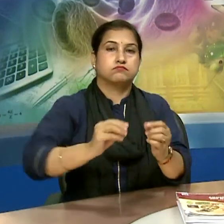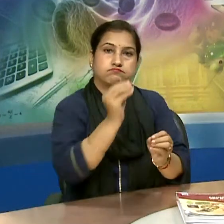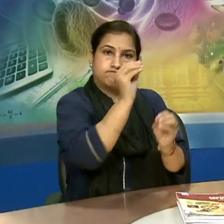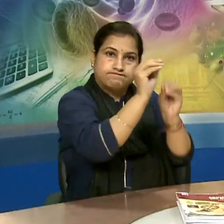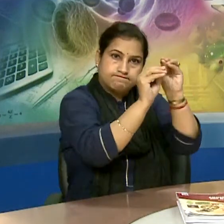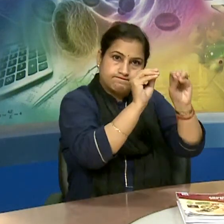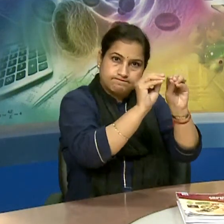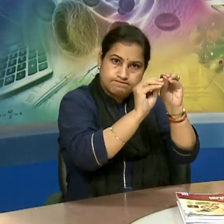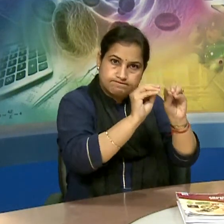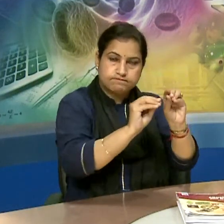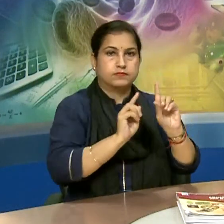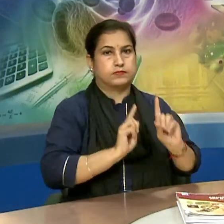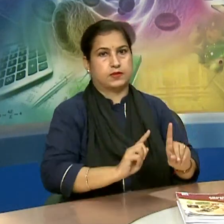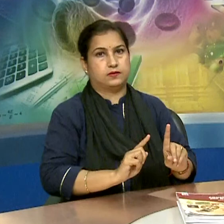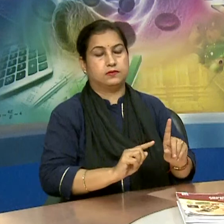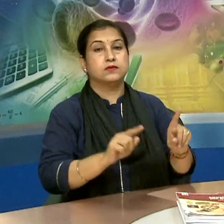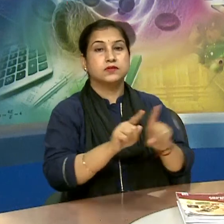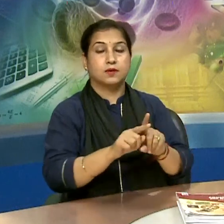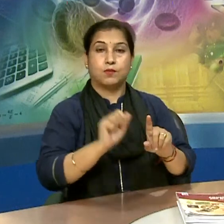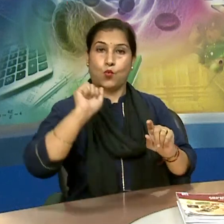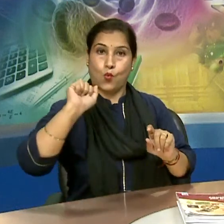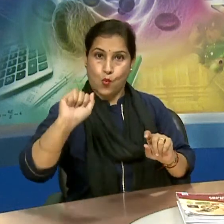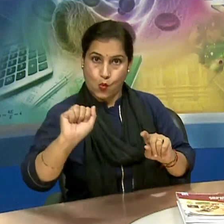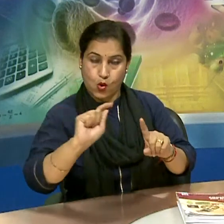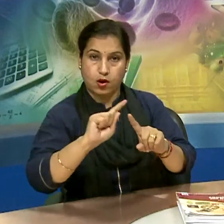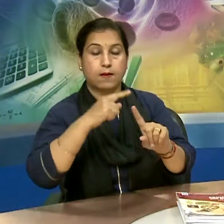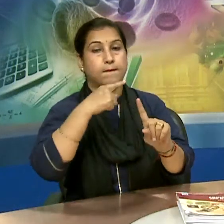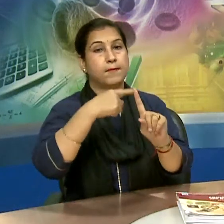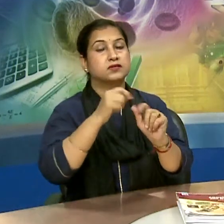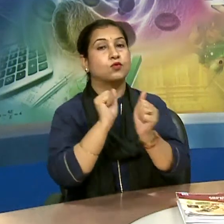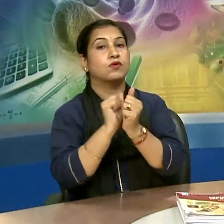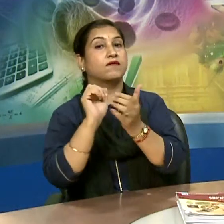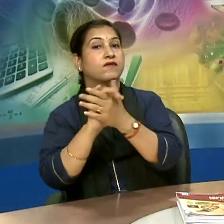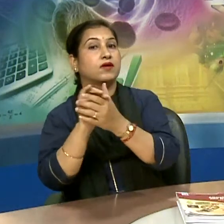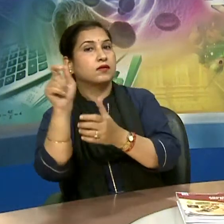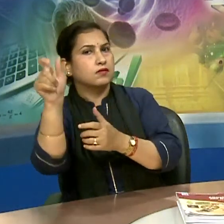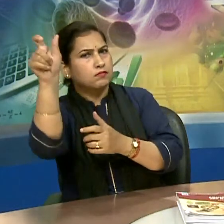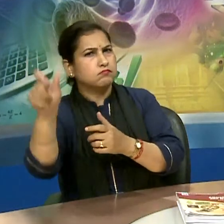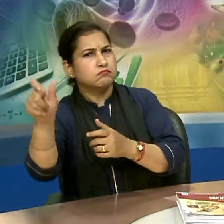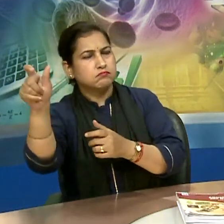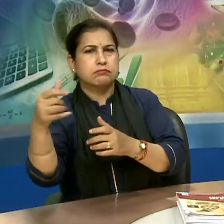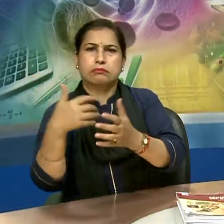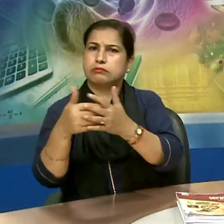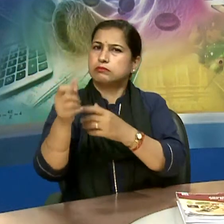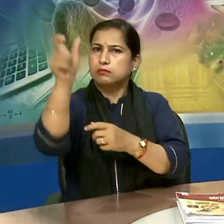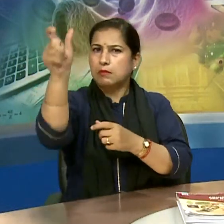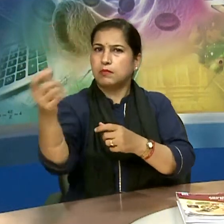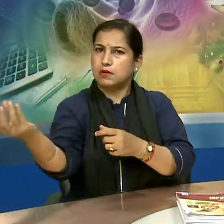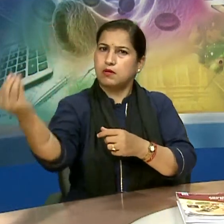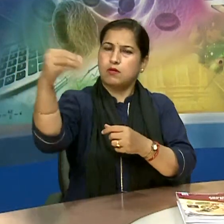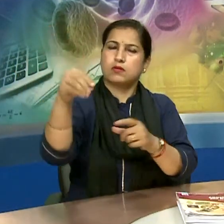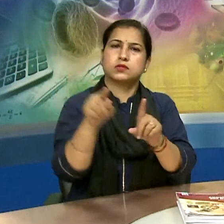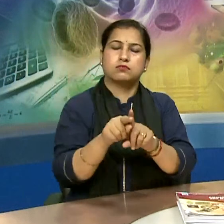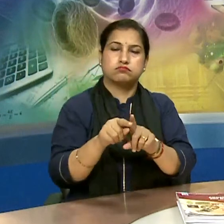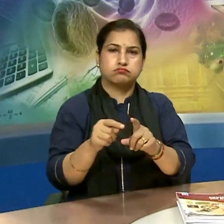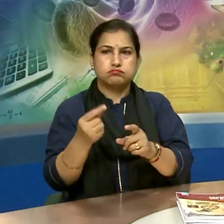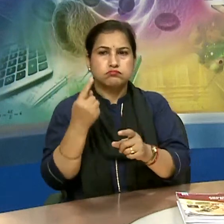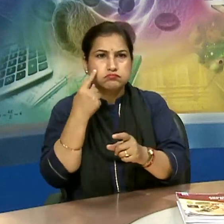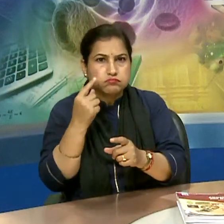your observation in the same table. You